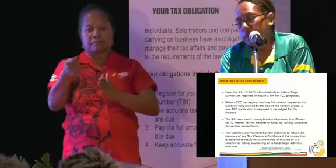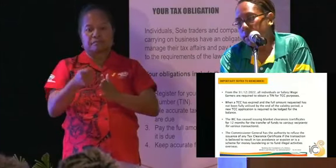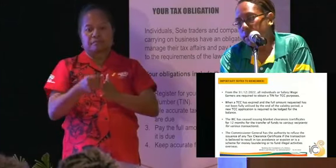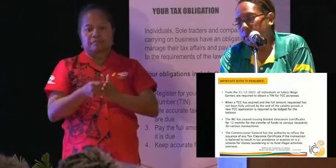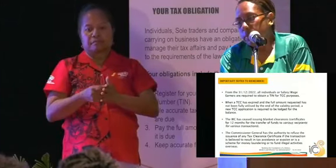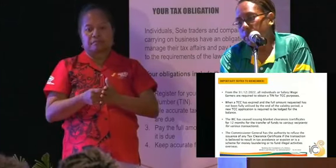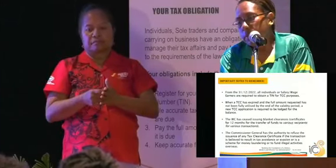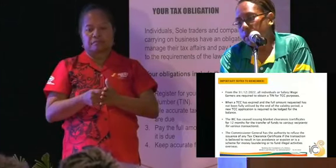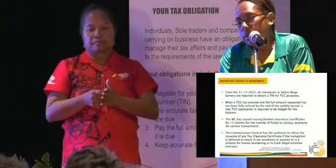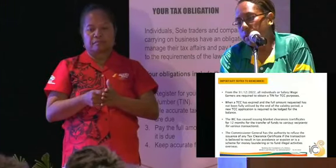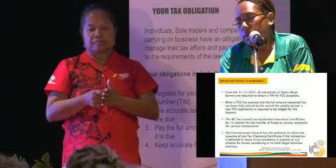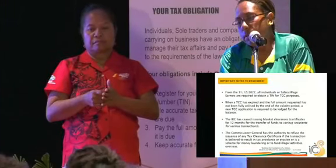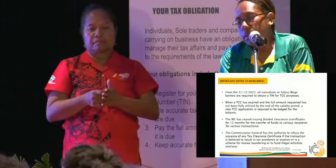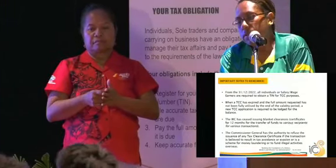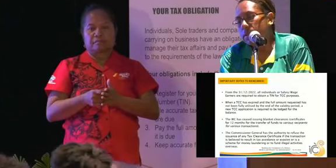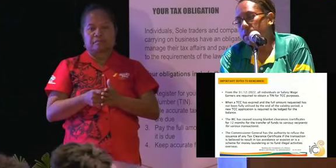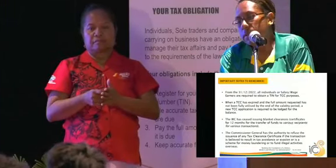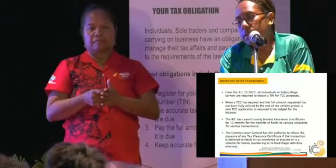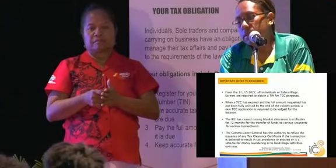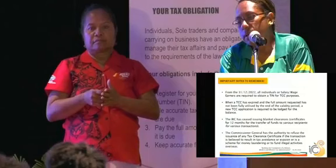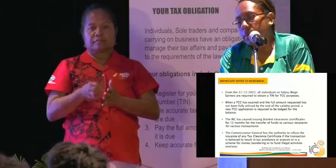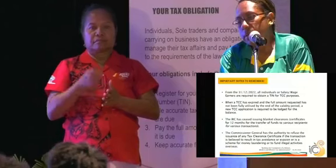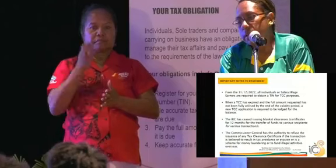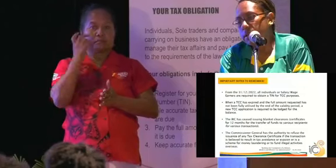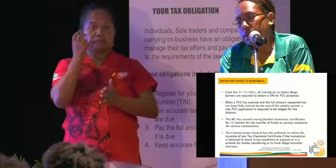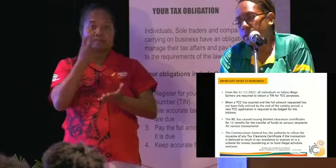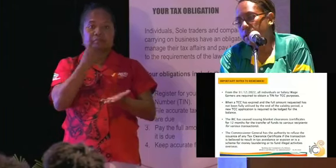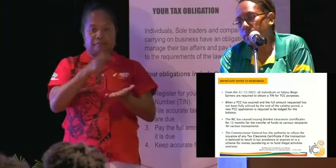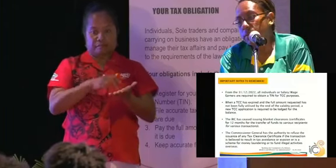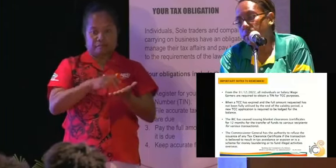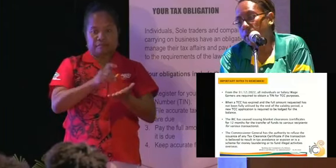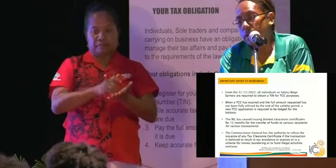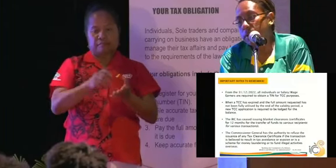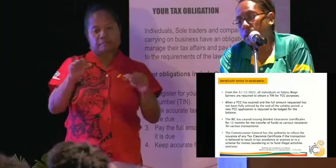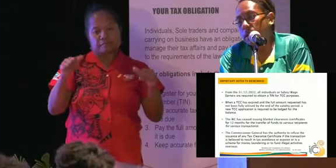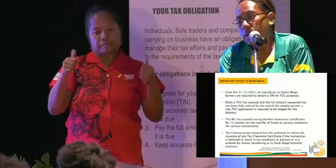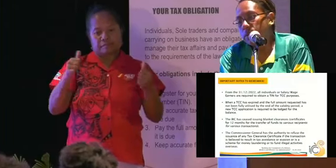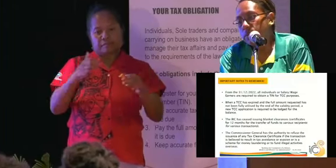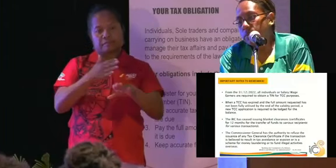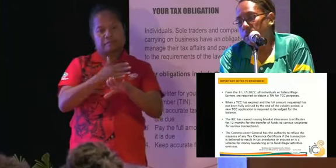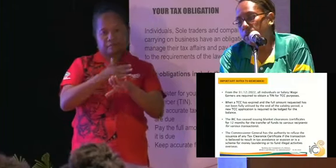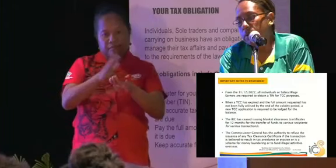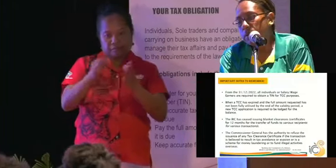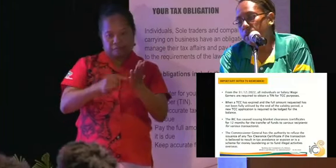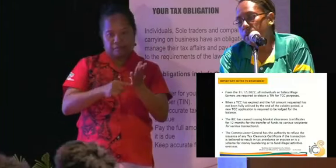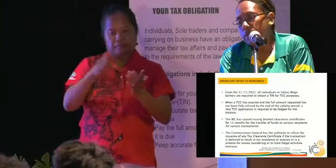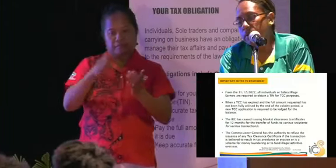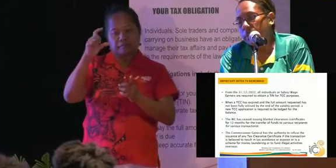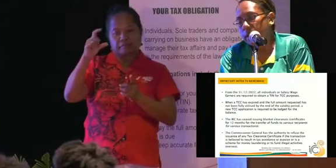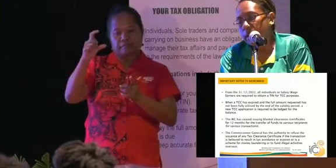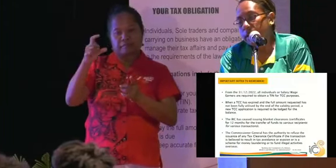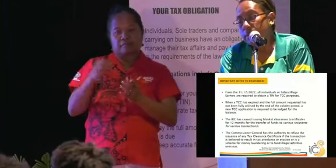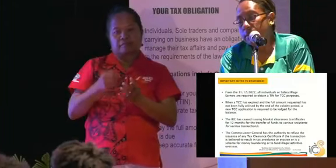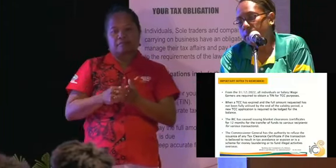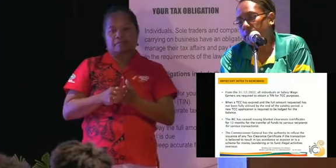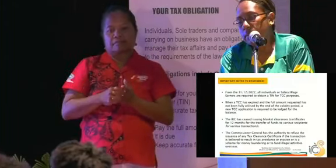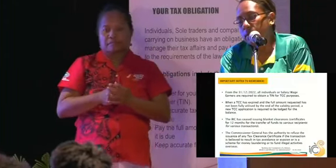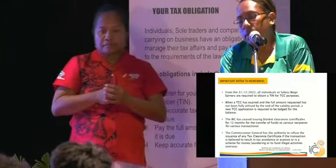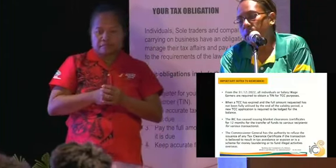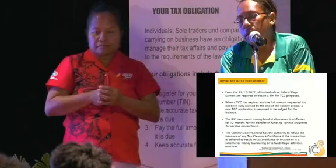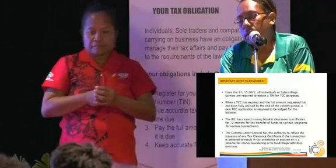of the validity period, a new TCC application is required to be lodged for the